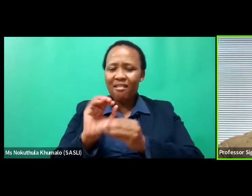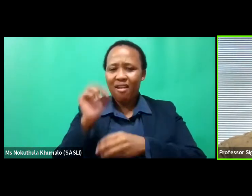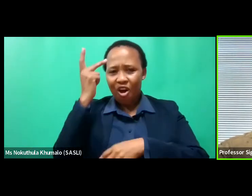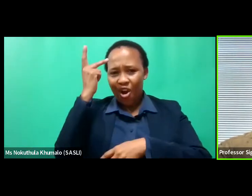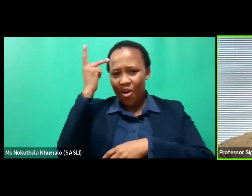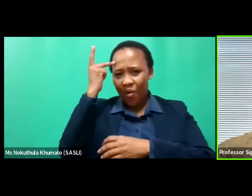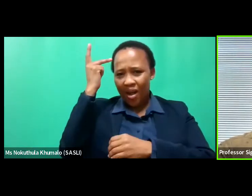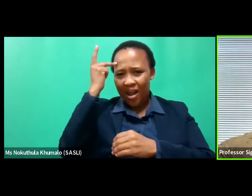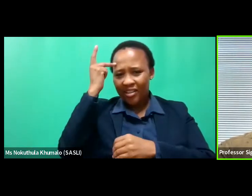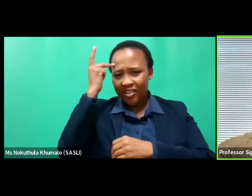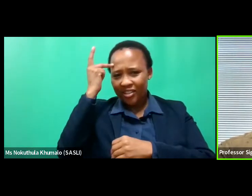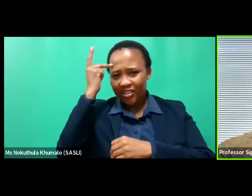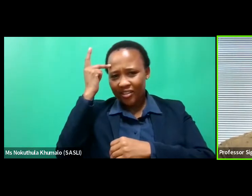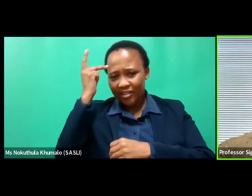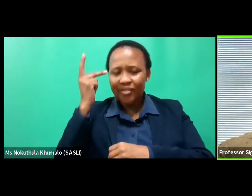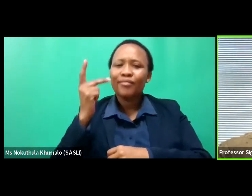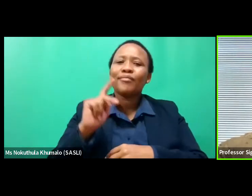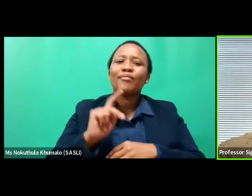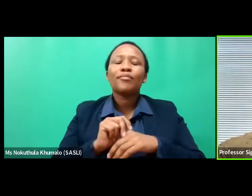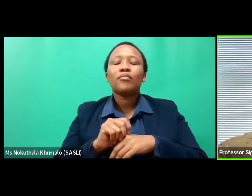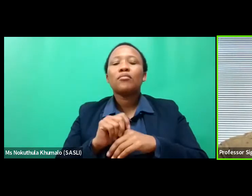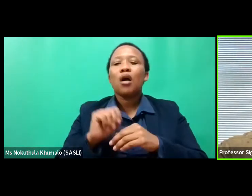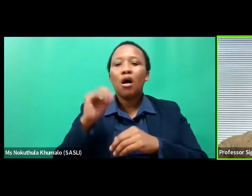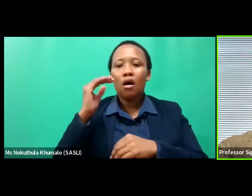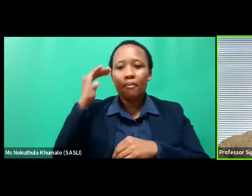disempowerment of people, intellectual skills,